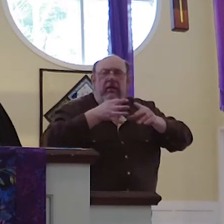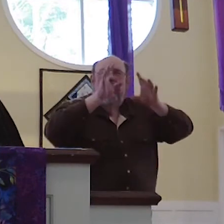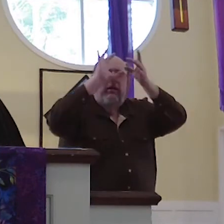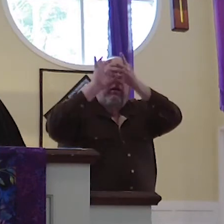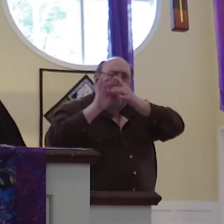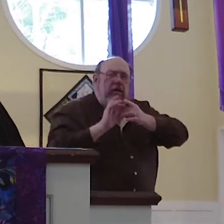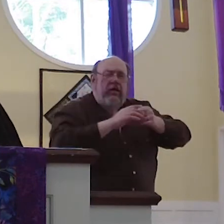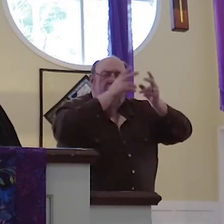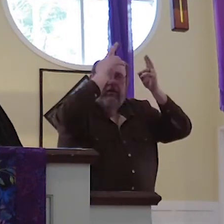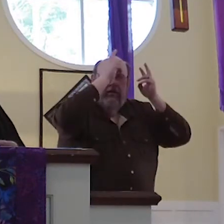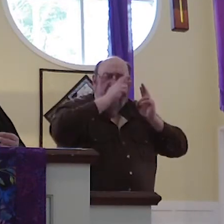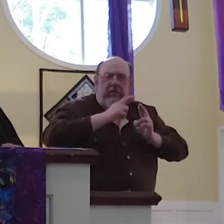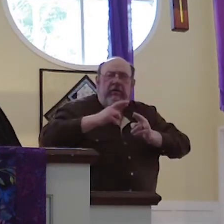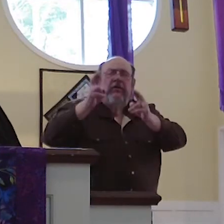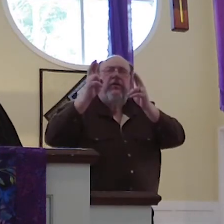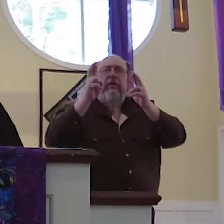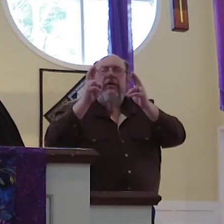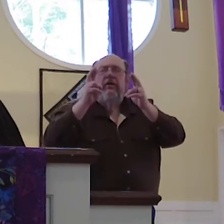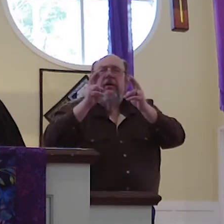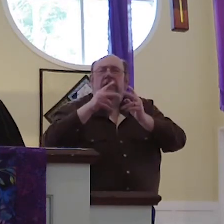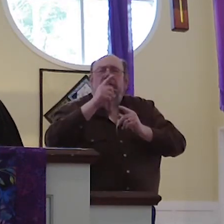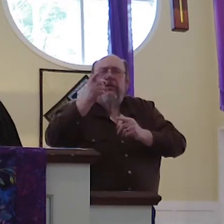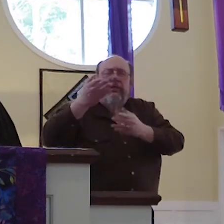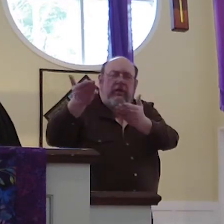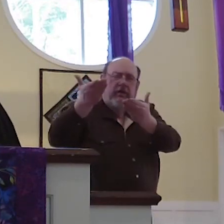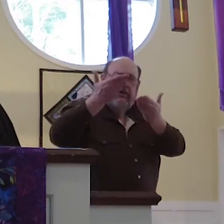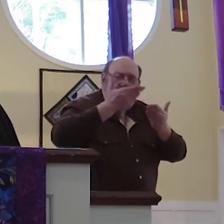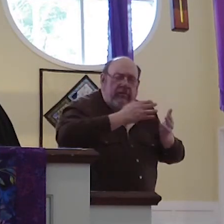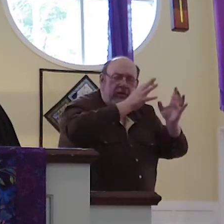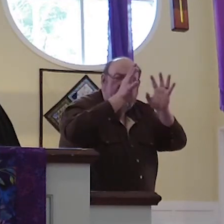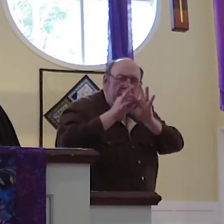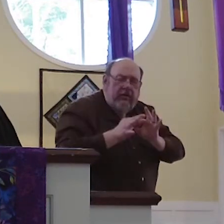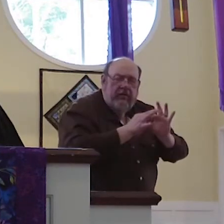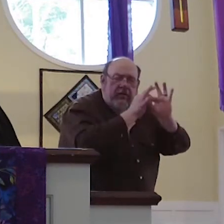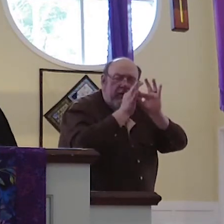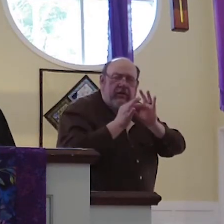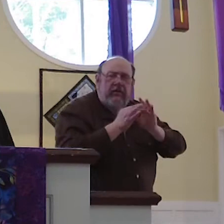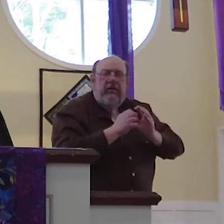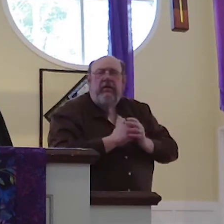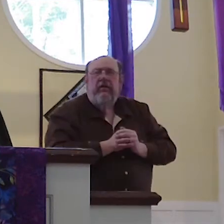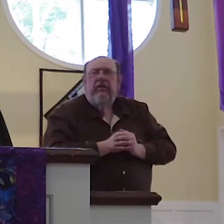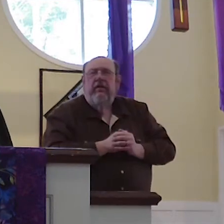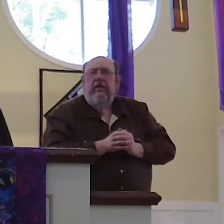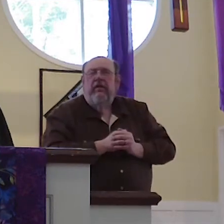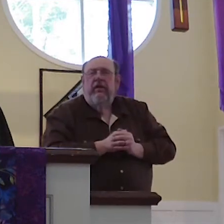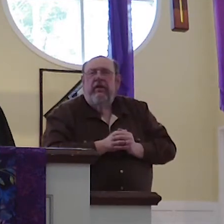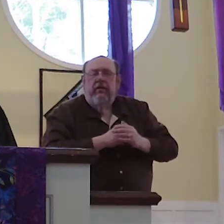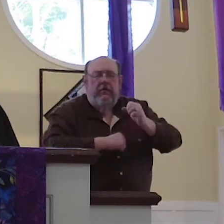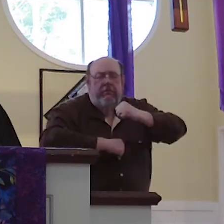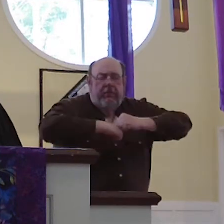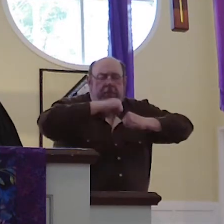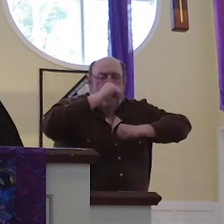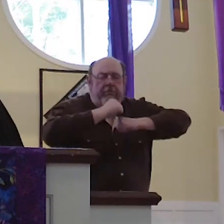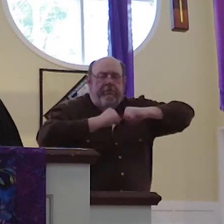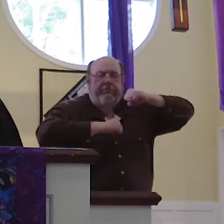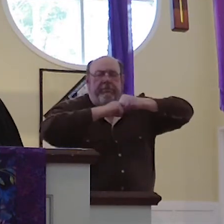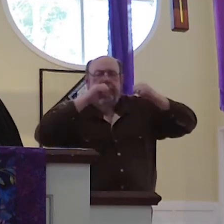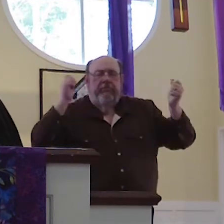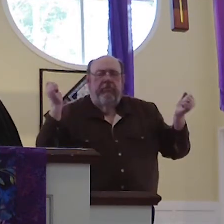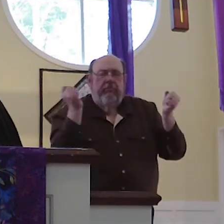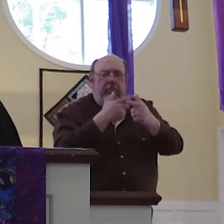are in relationship with and what they bring to the relationship, well, these are the foundation for everything that happens.